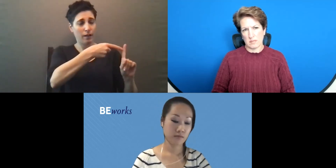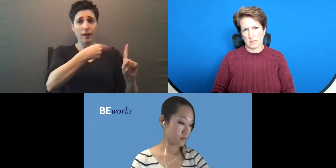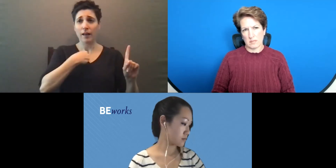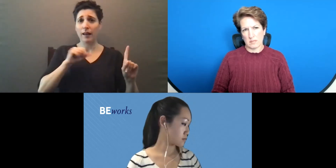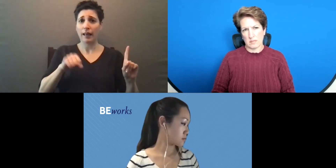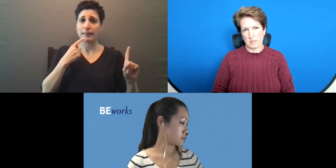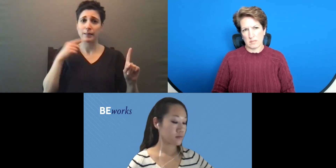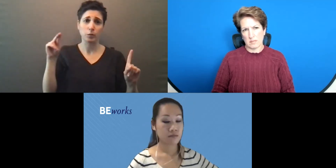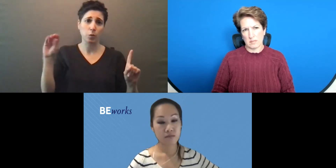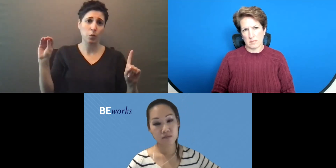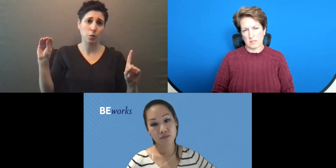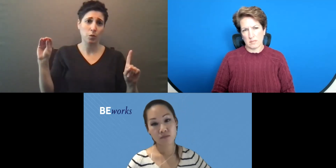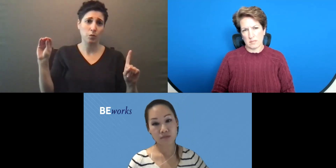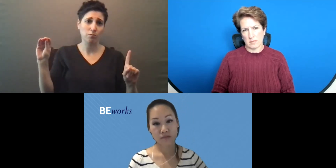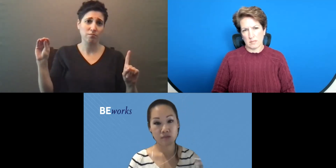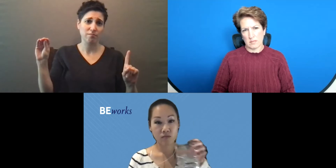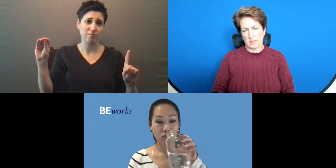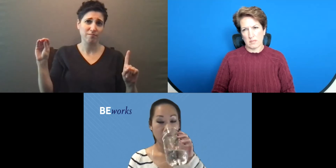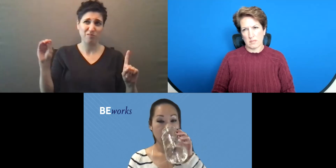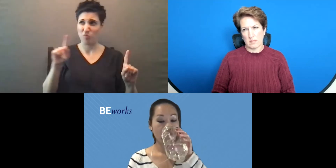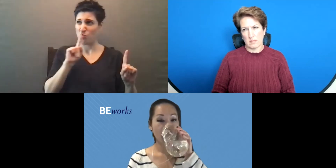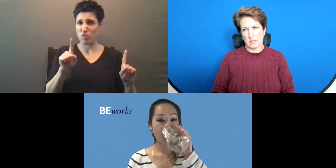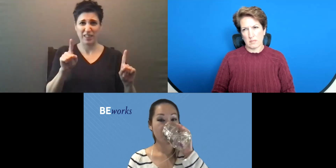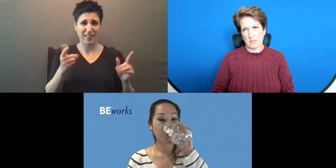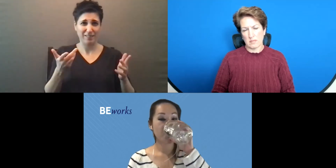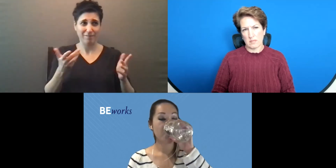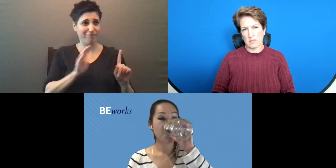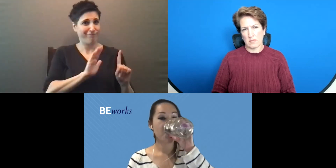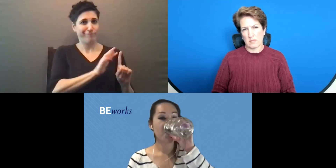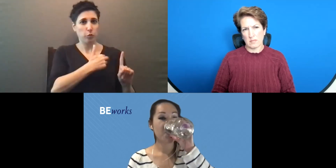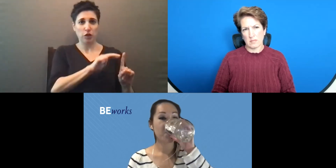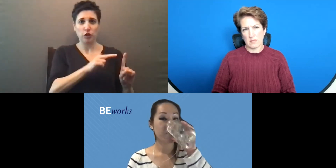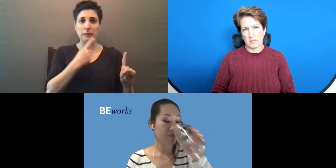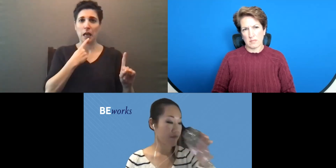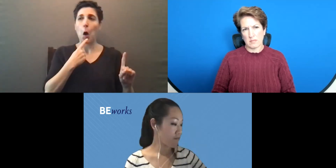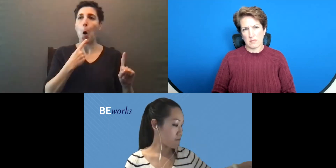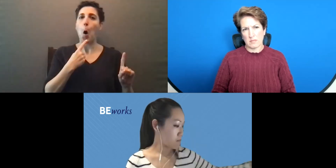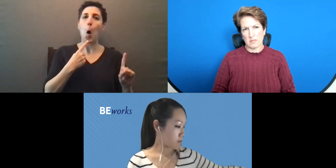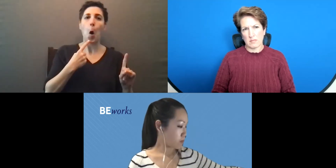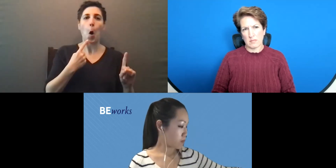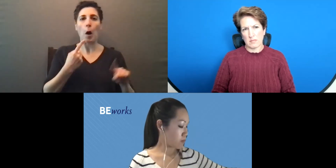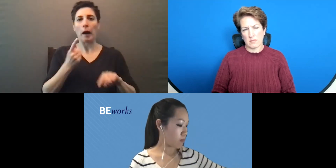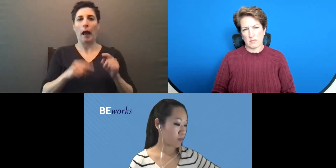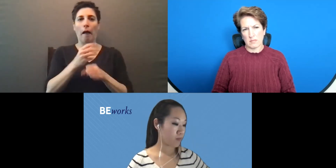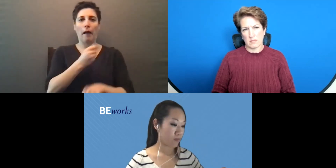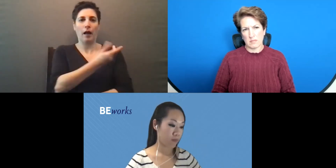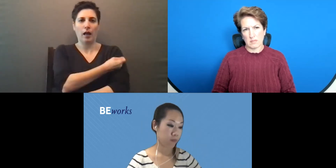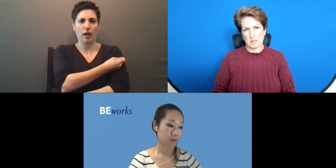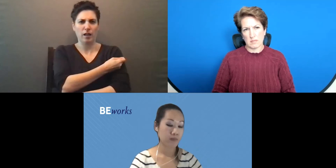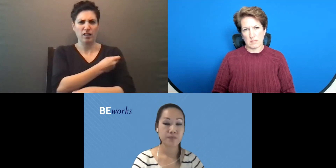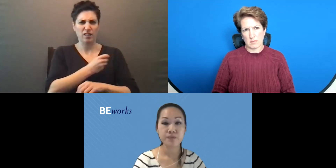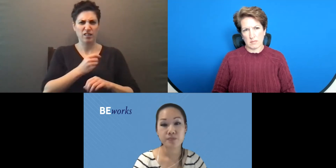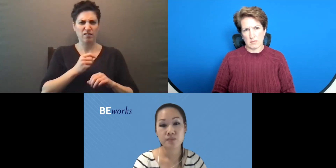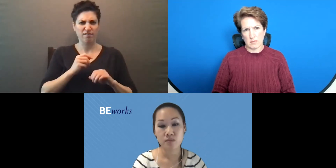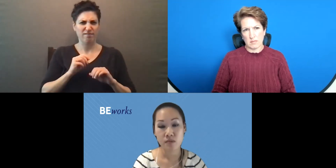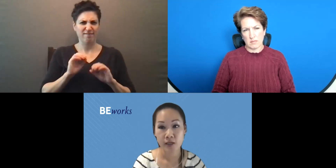refuse, because there is no backing or there's nothing from Toronto Public Health,